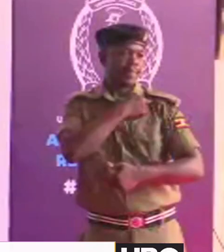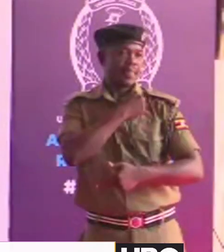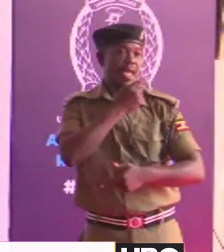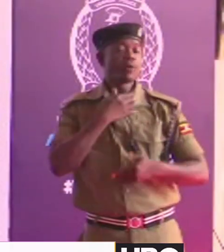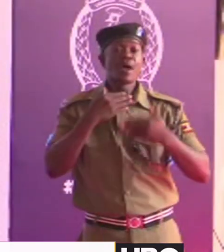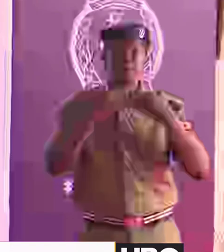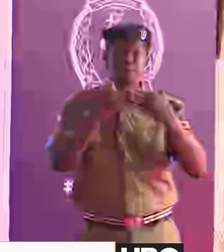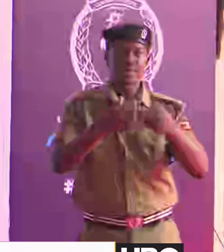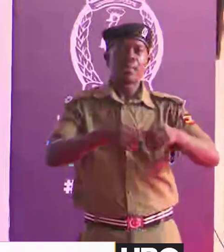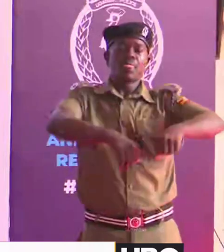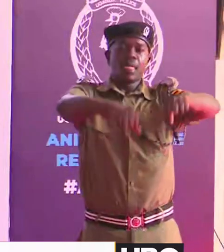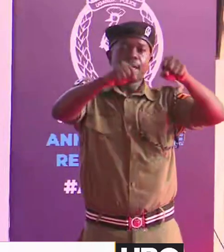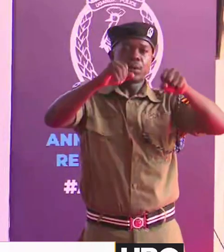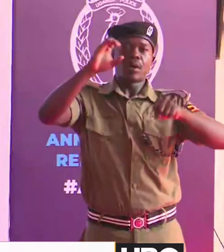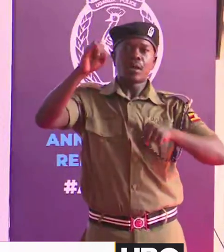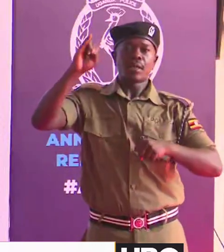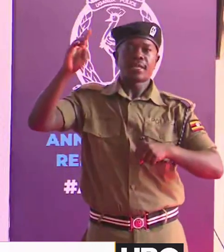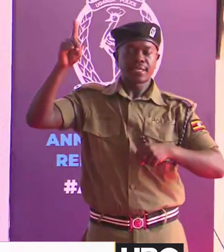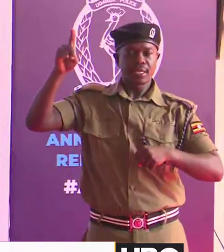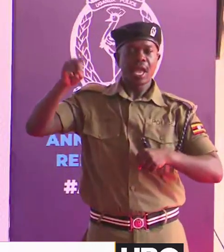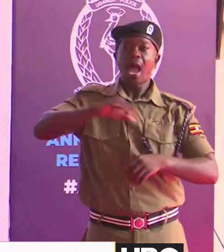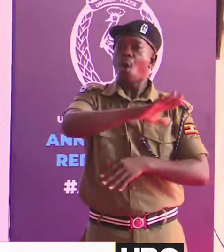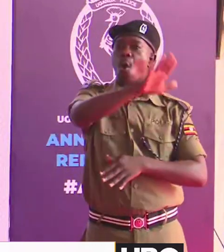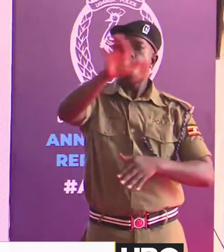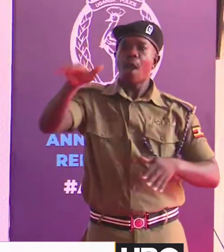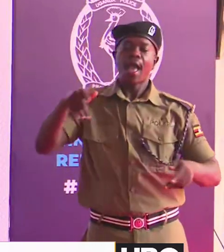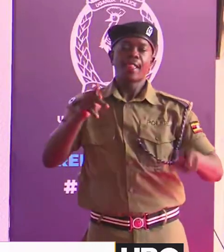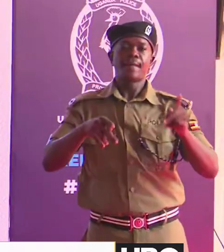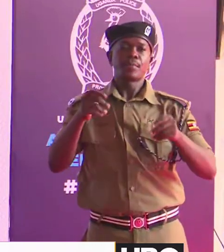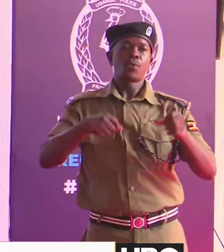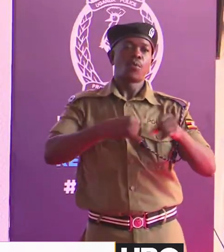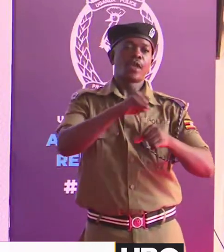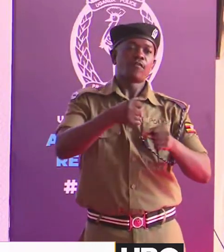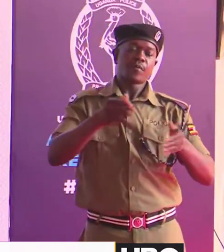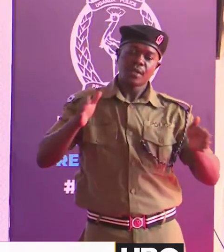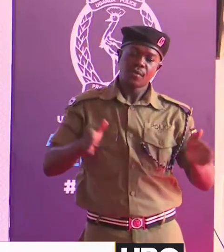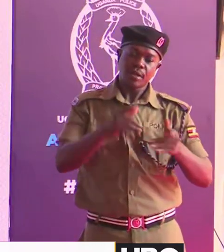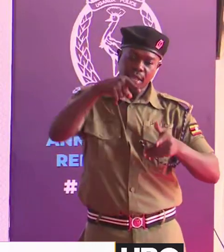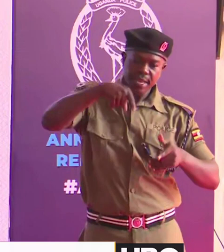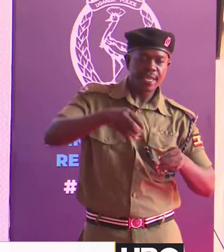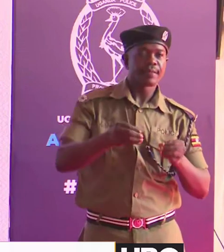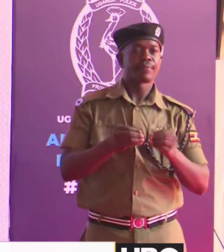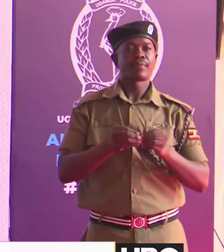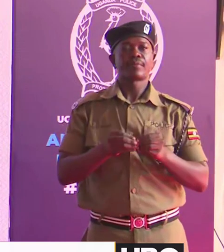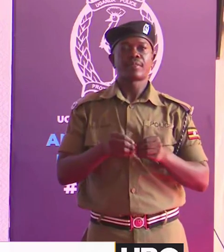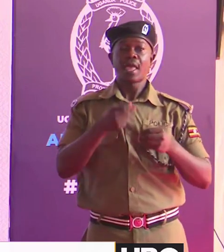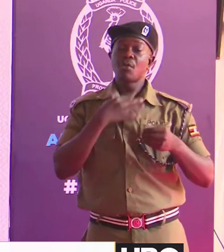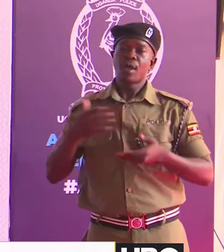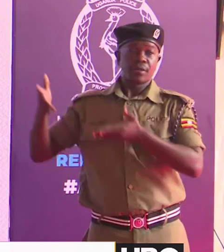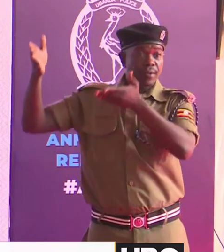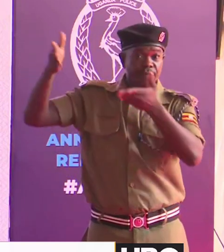all those involved in organizing this occasion. Now, I will invite the Director of